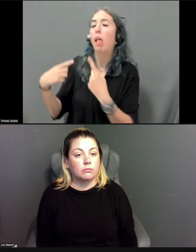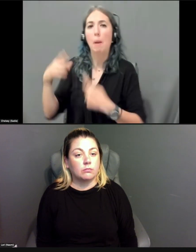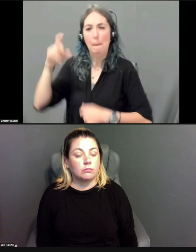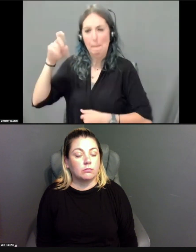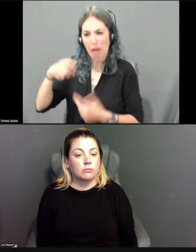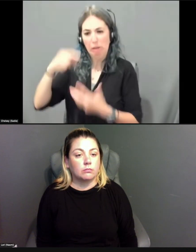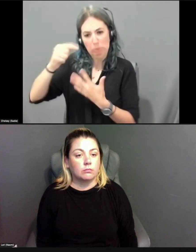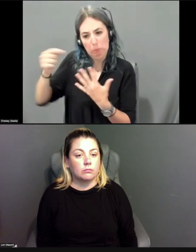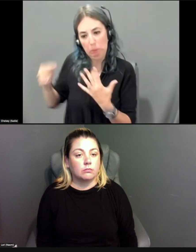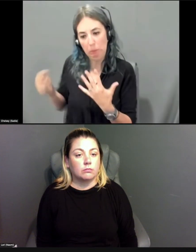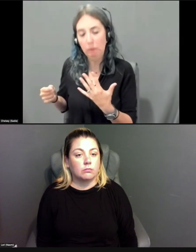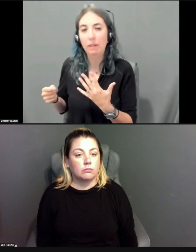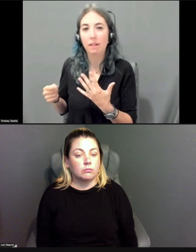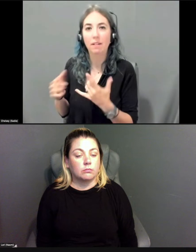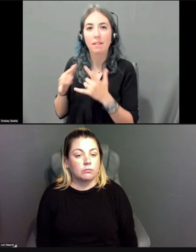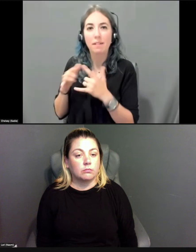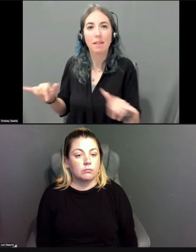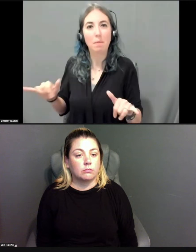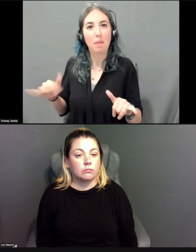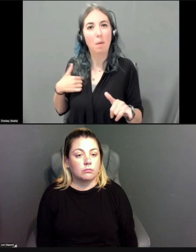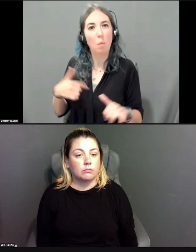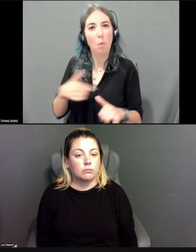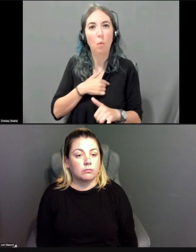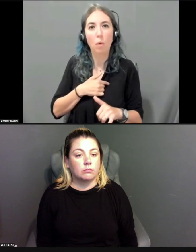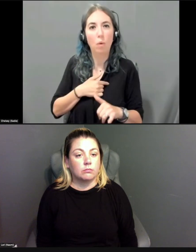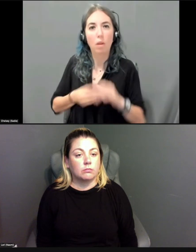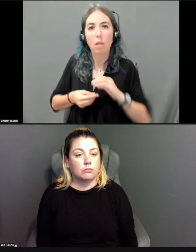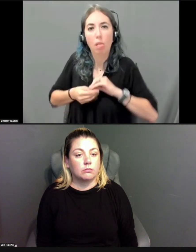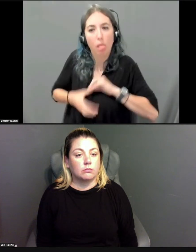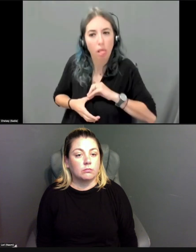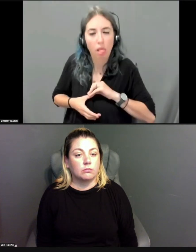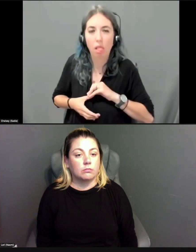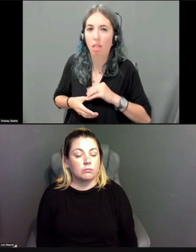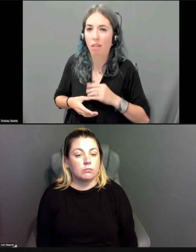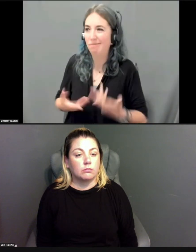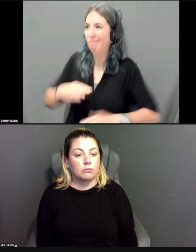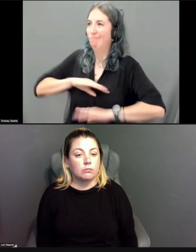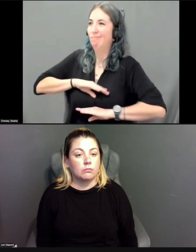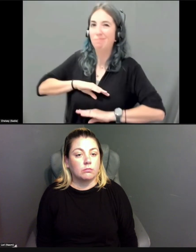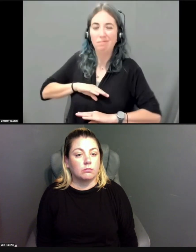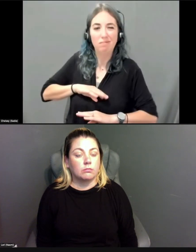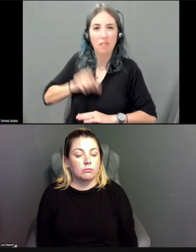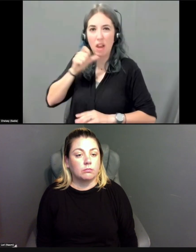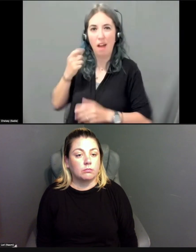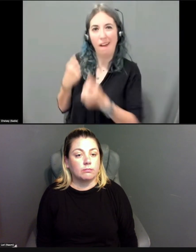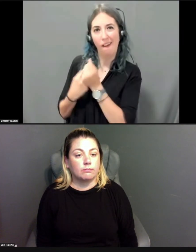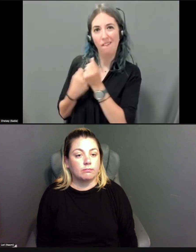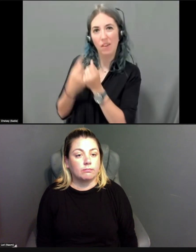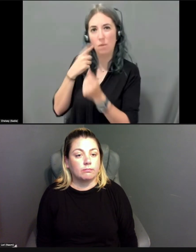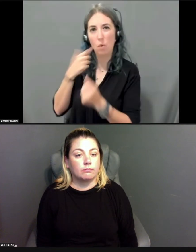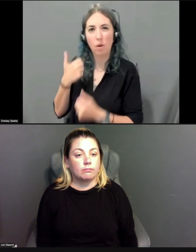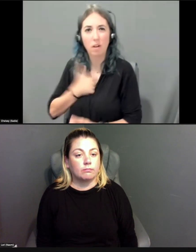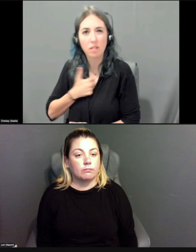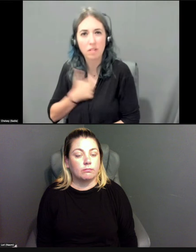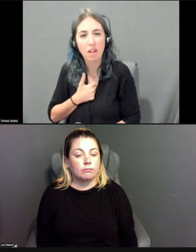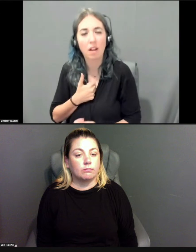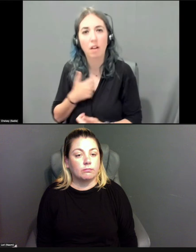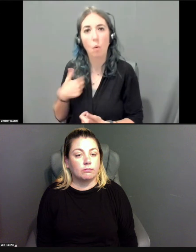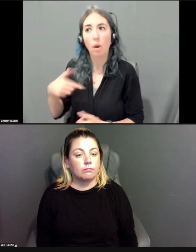not advocating for ourselves, and we're not getting our needs met, and we're working ourselves to death. And there's this